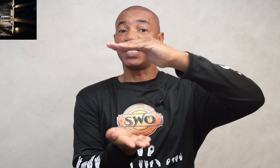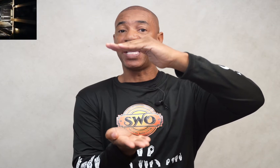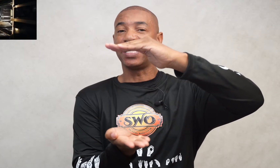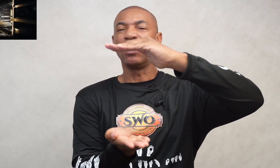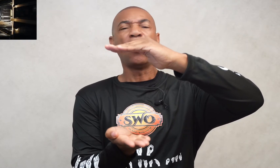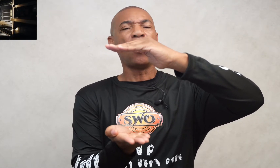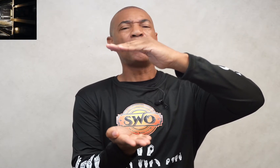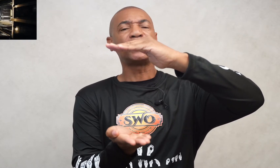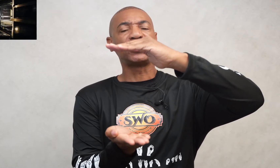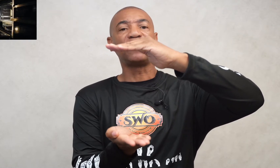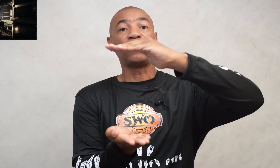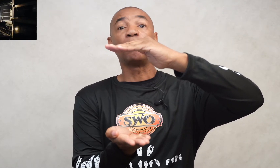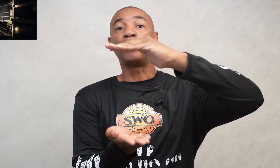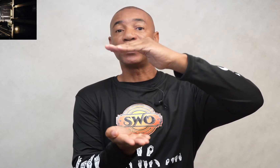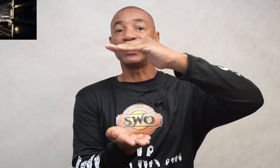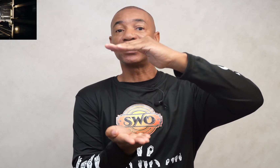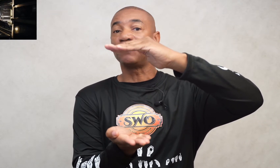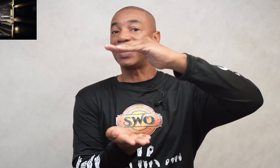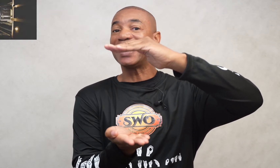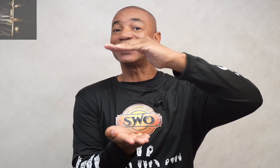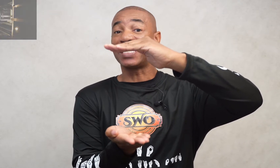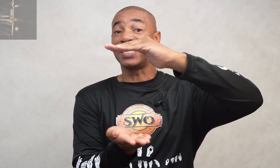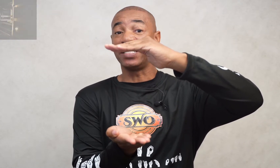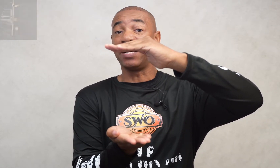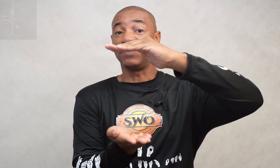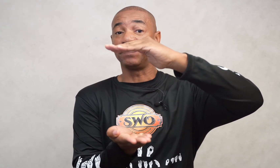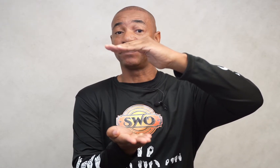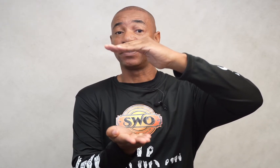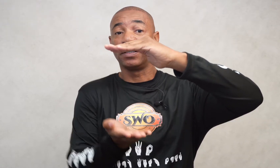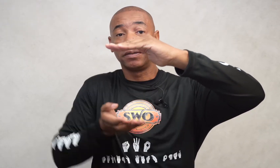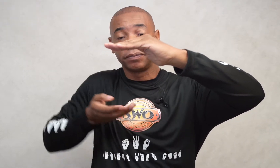hand, almost as if you're putting something inside an oven.